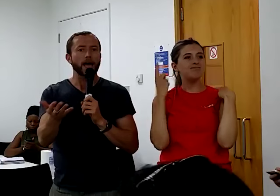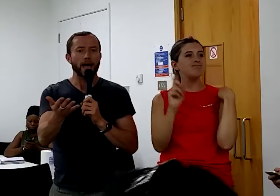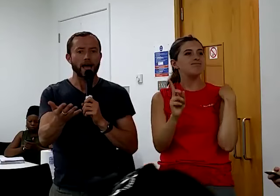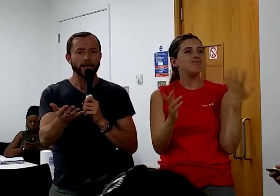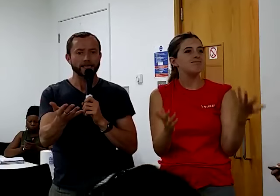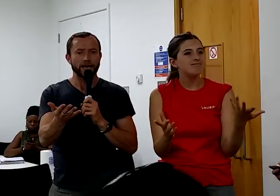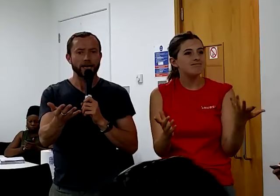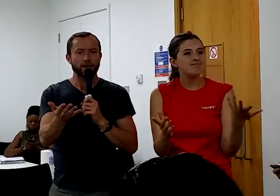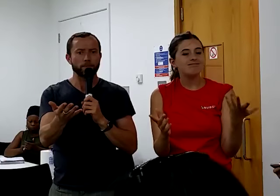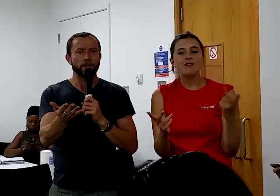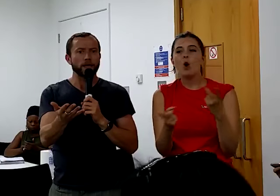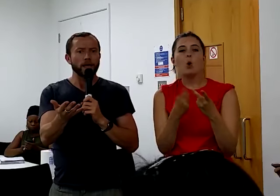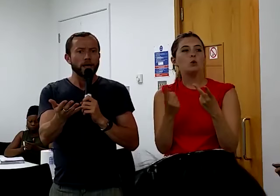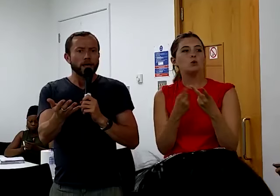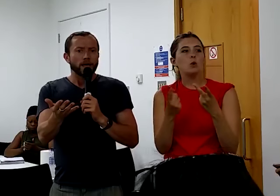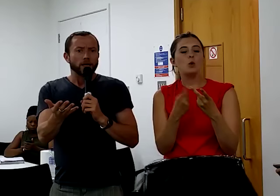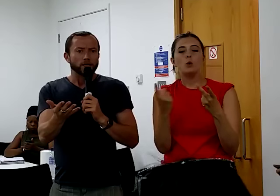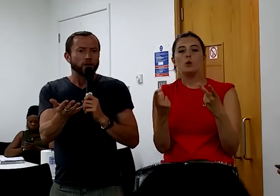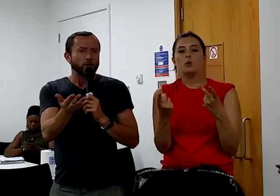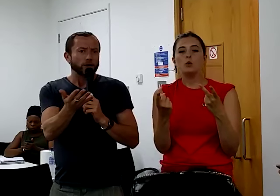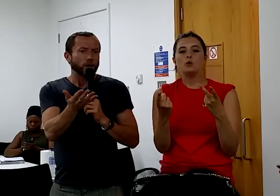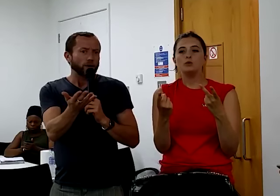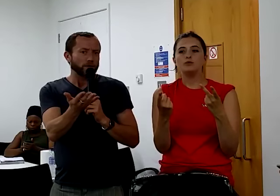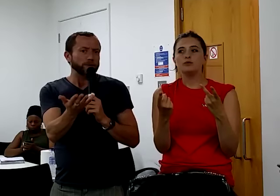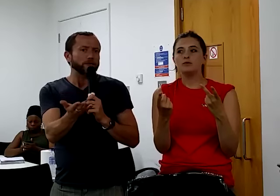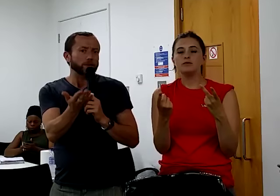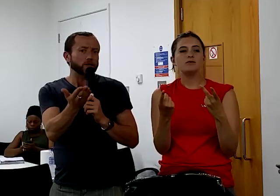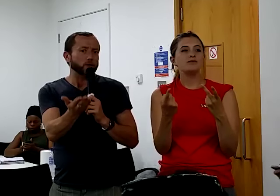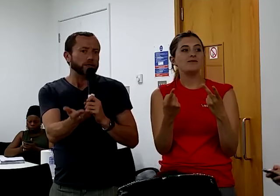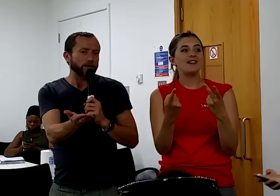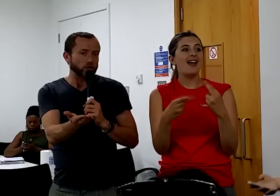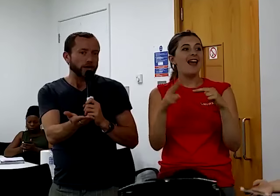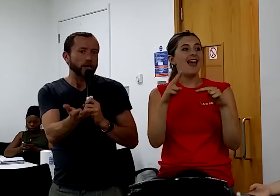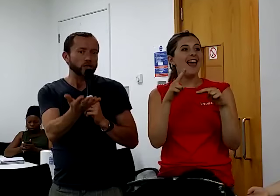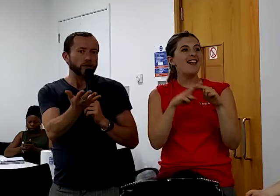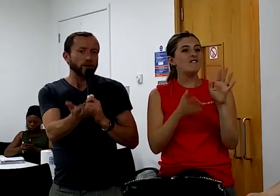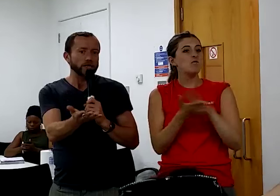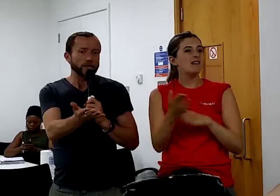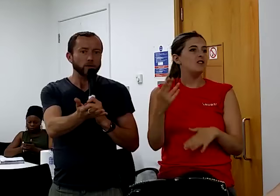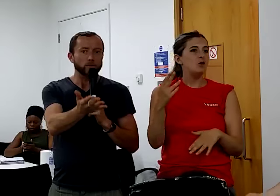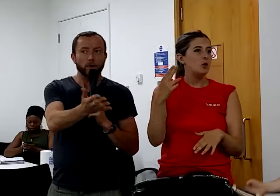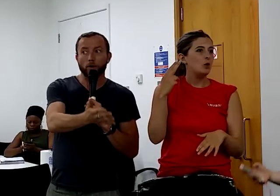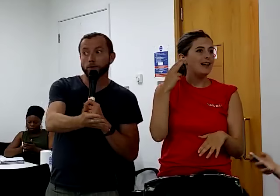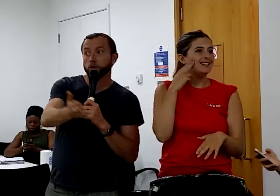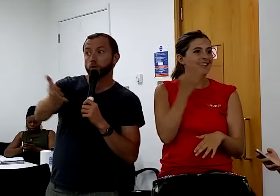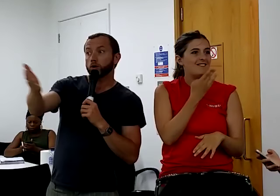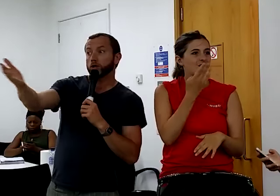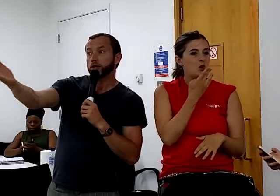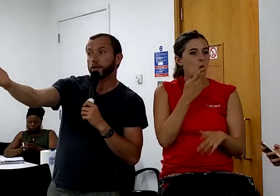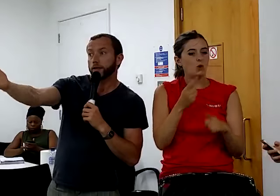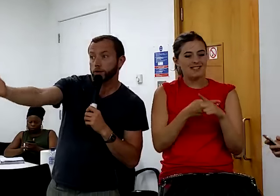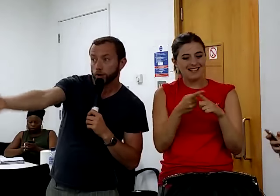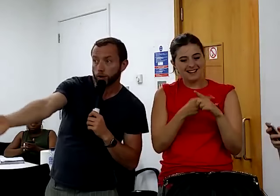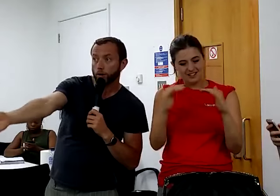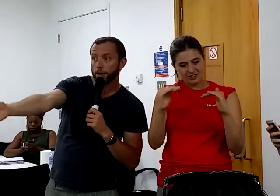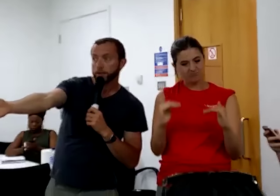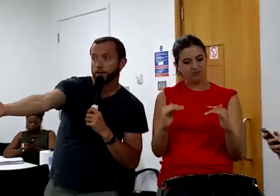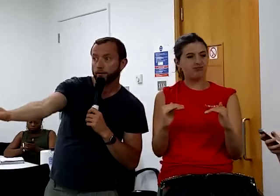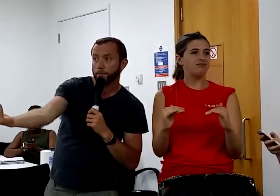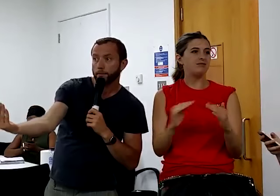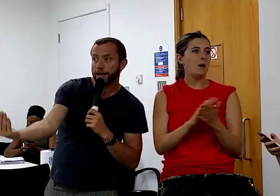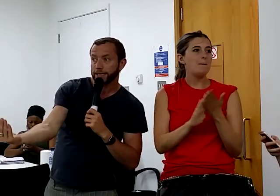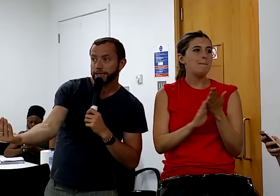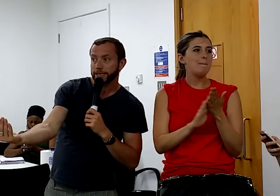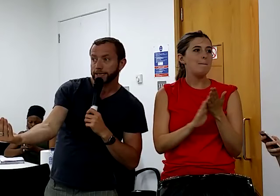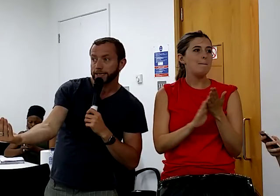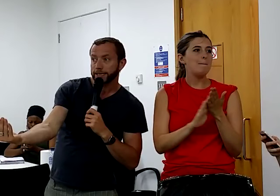correctly. And so, you know, especially if they've been to deaf education, their English skills might not be too good. And there was another